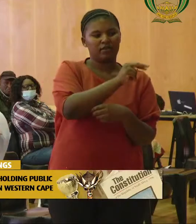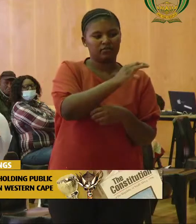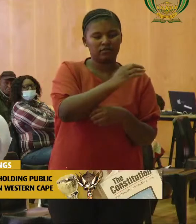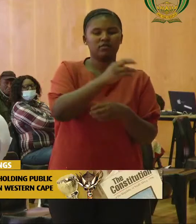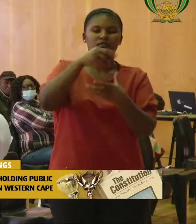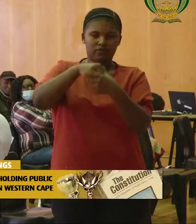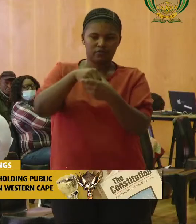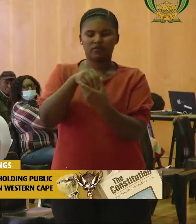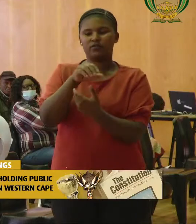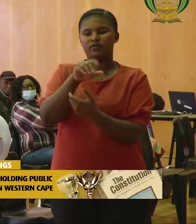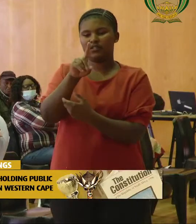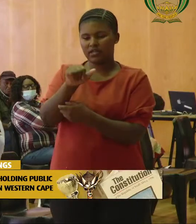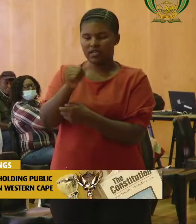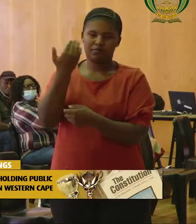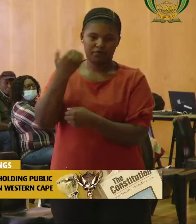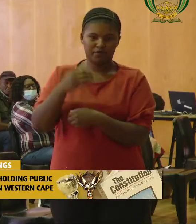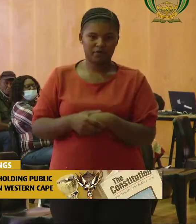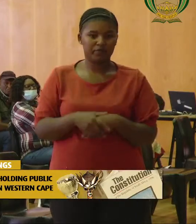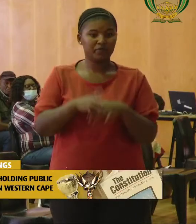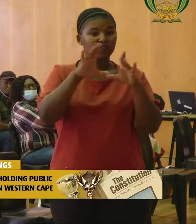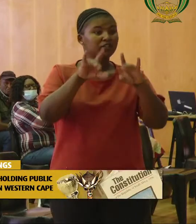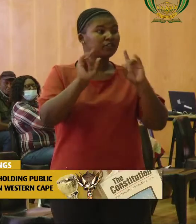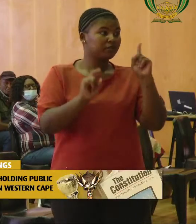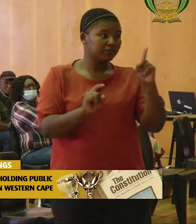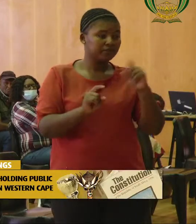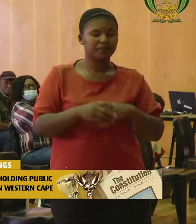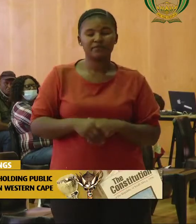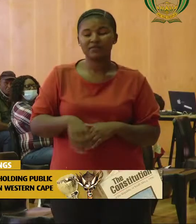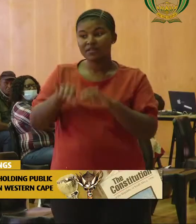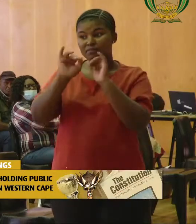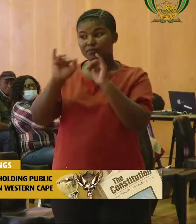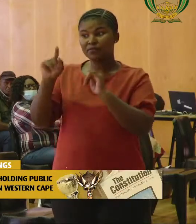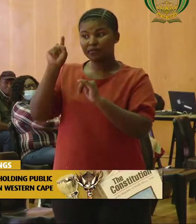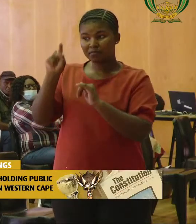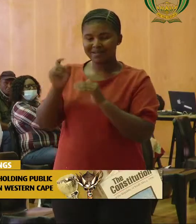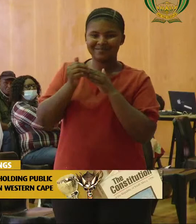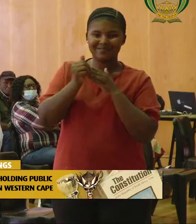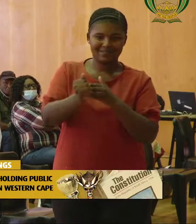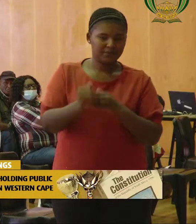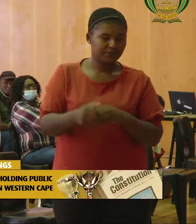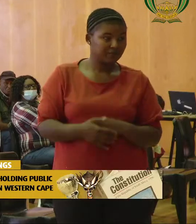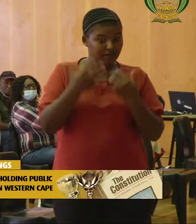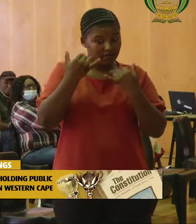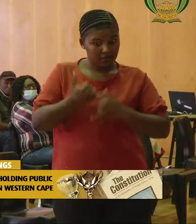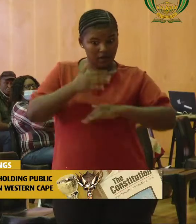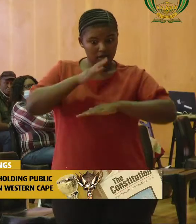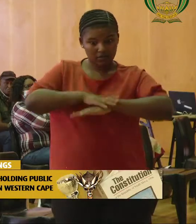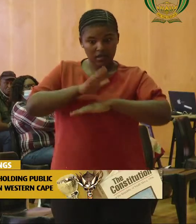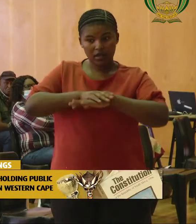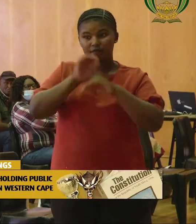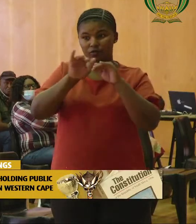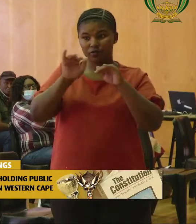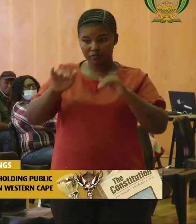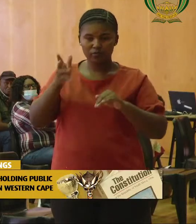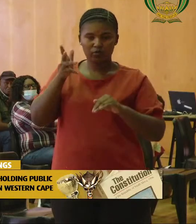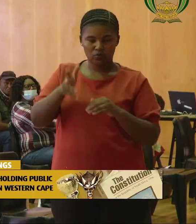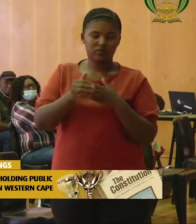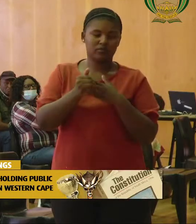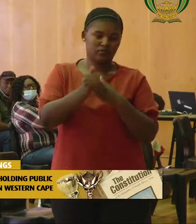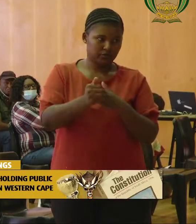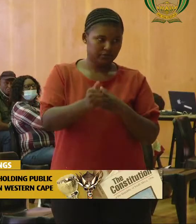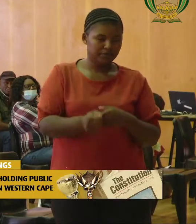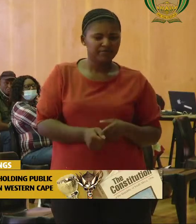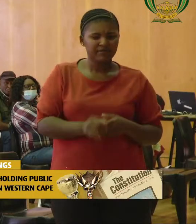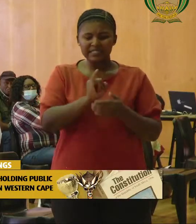Chairperson, the people must govern. It is time for the people to govern. Independents will play a critical